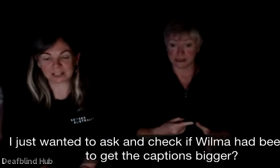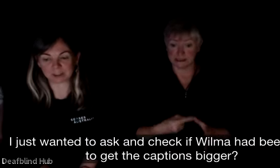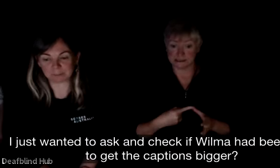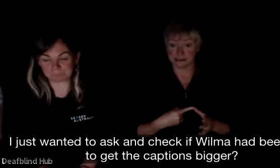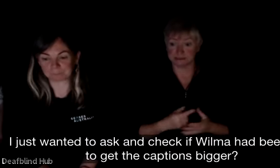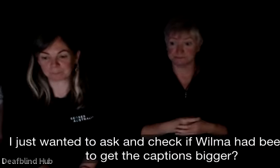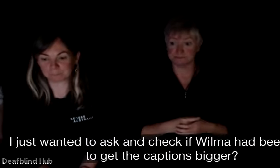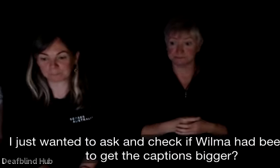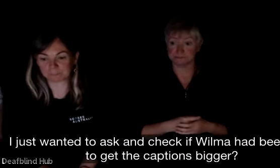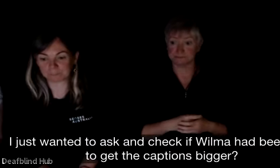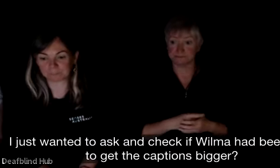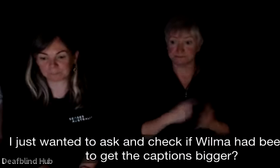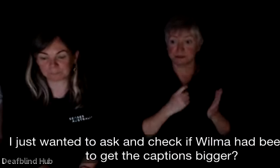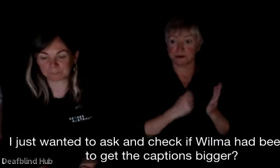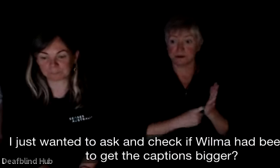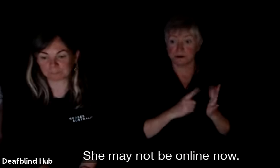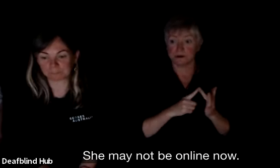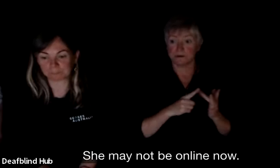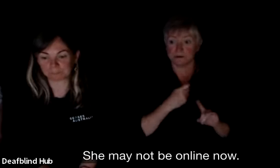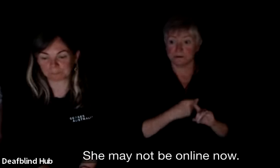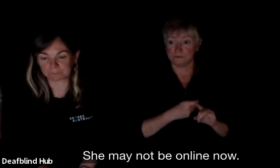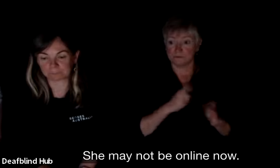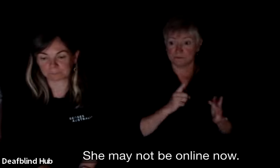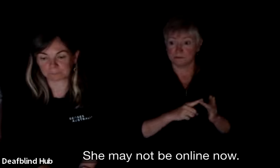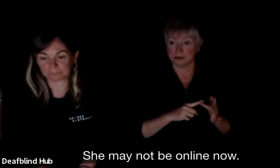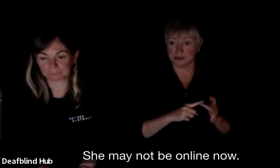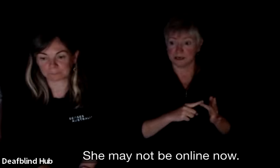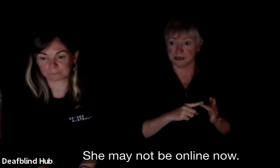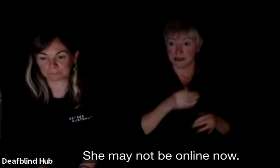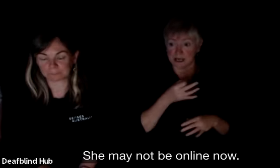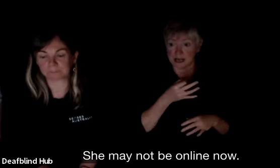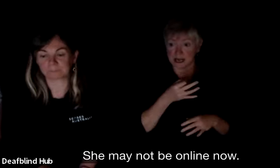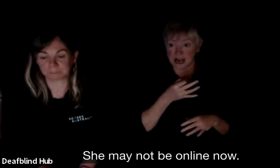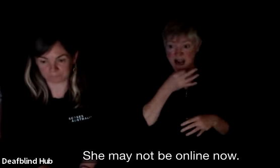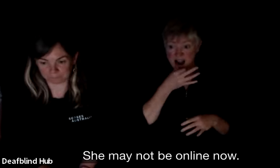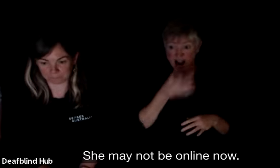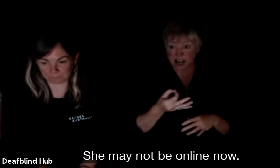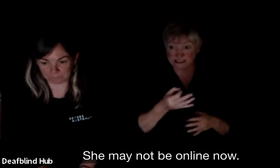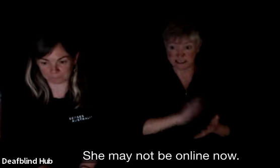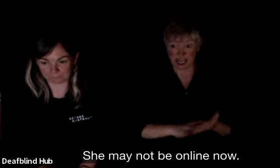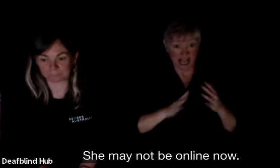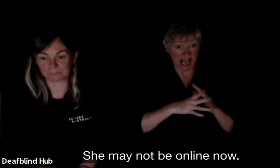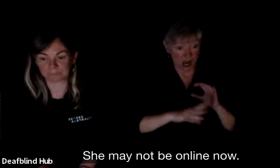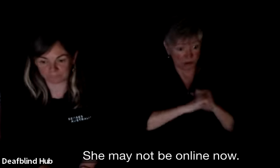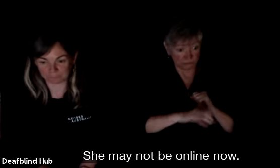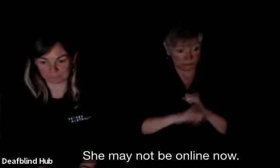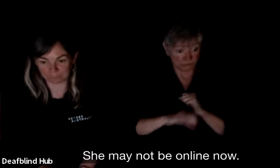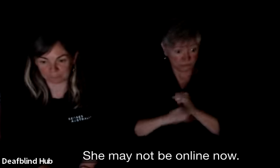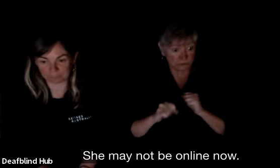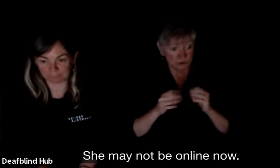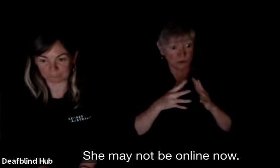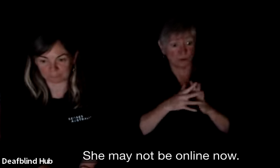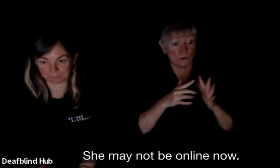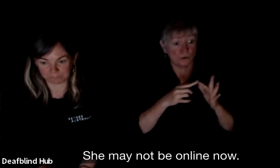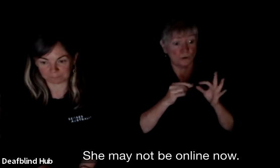In a minute, Ricky has asked, how will the webinars be promoted or made available to people who don't have access